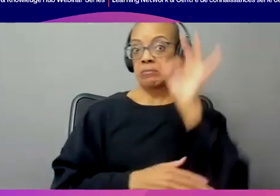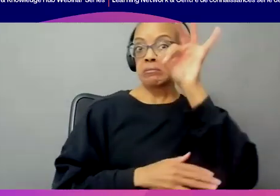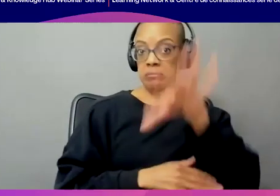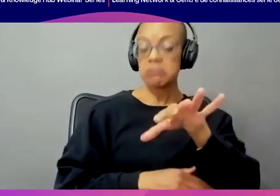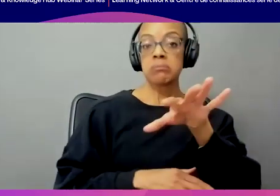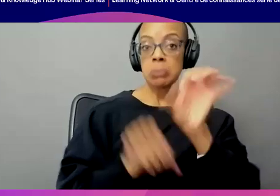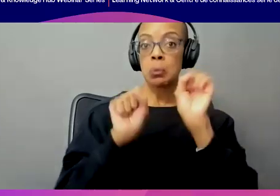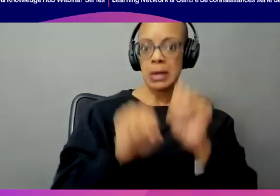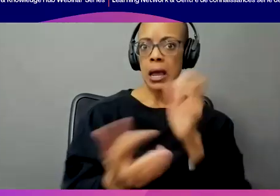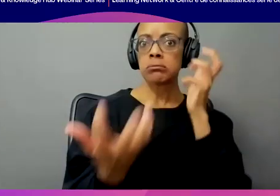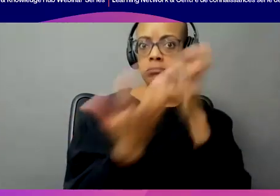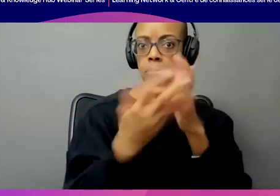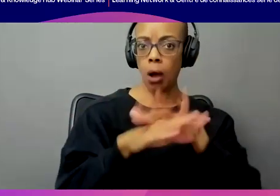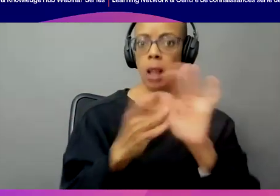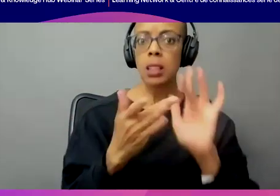online.